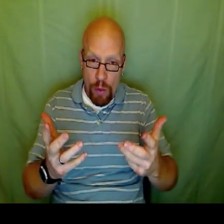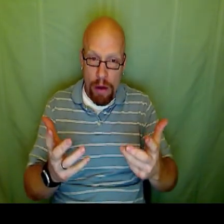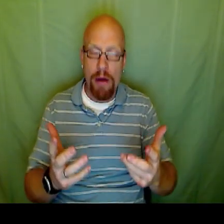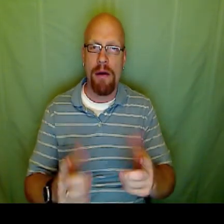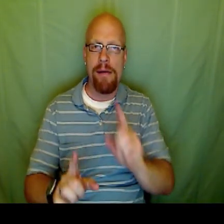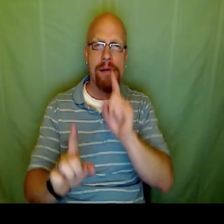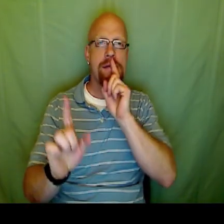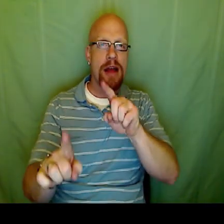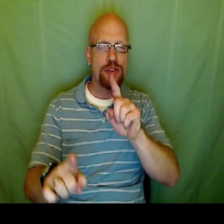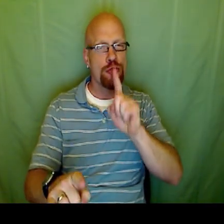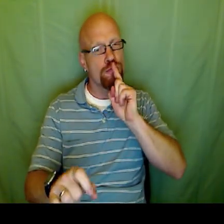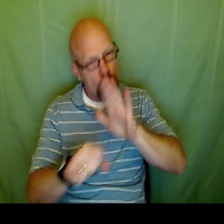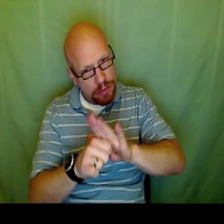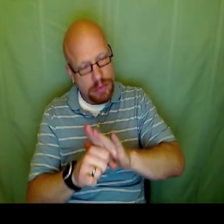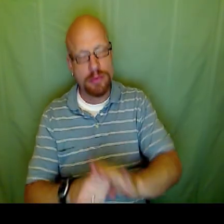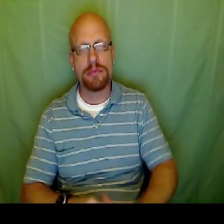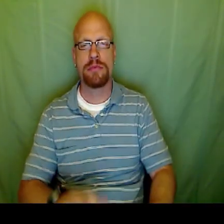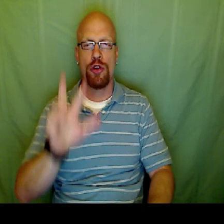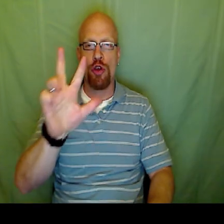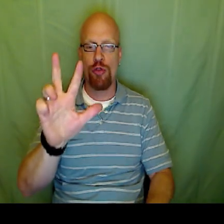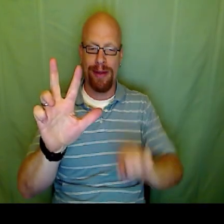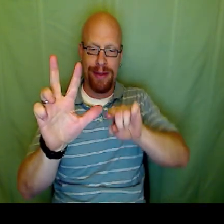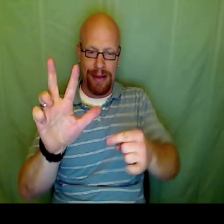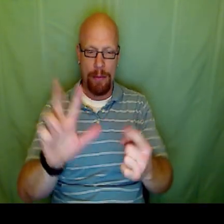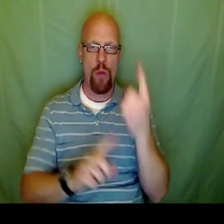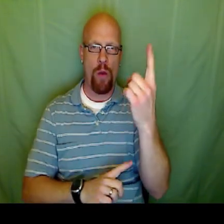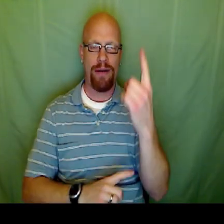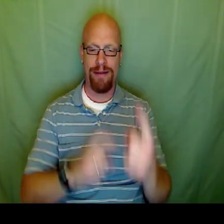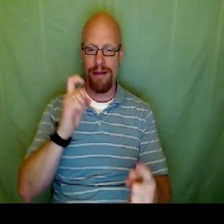Thank you.